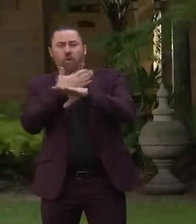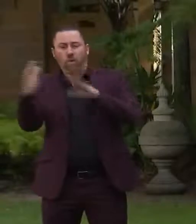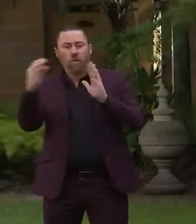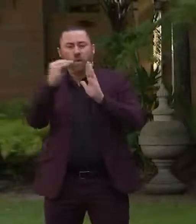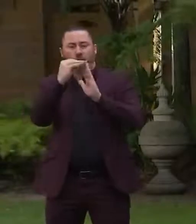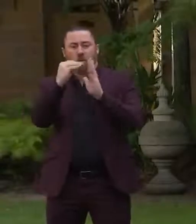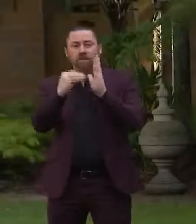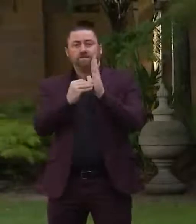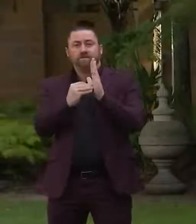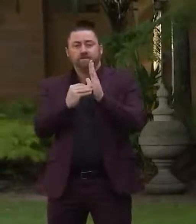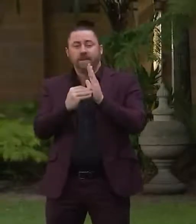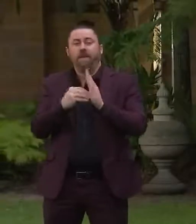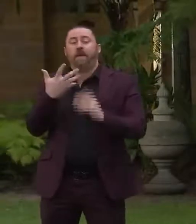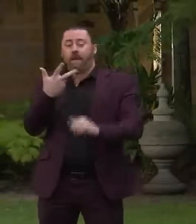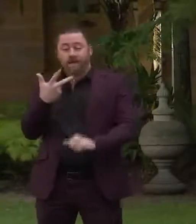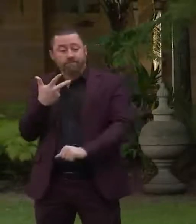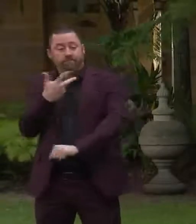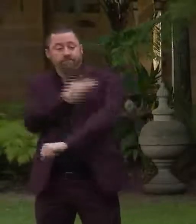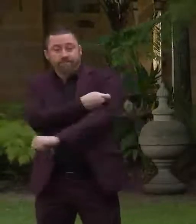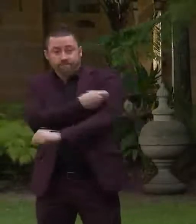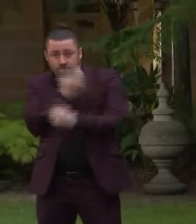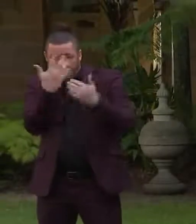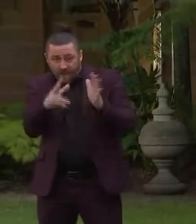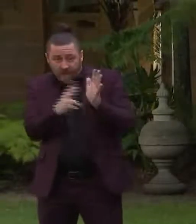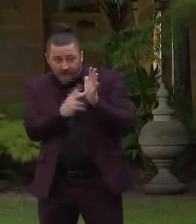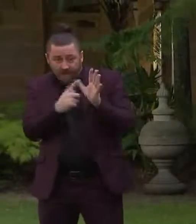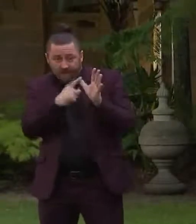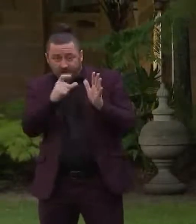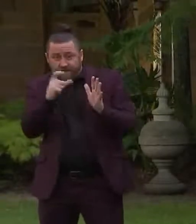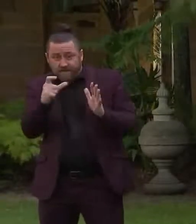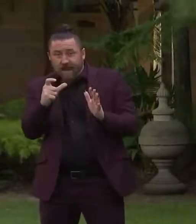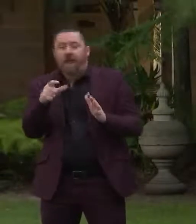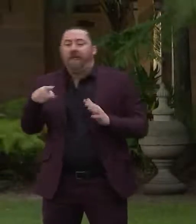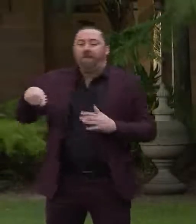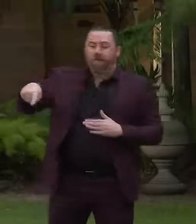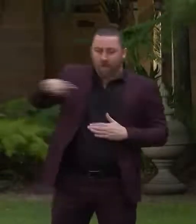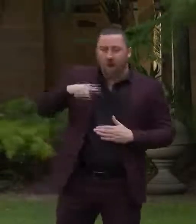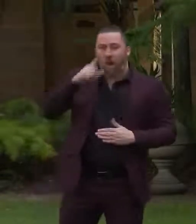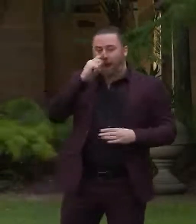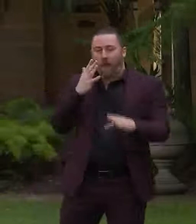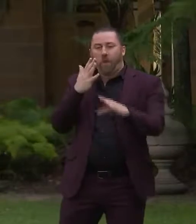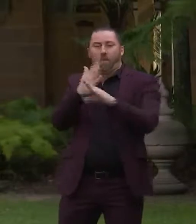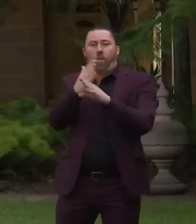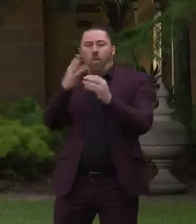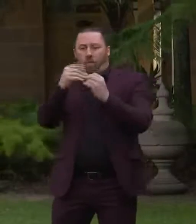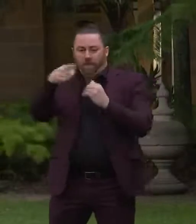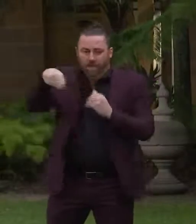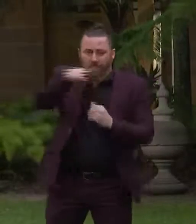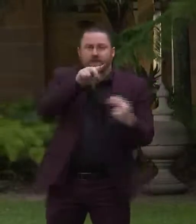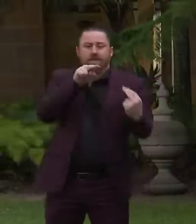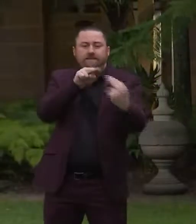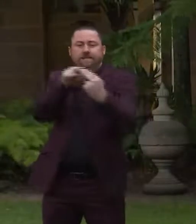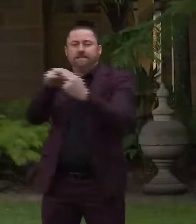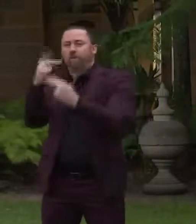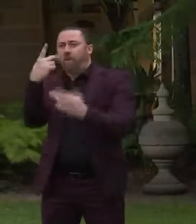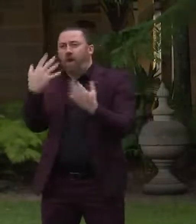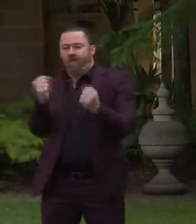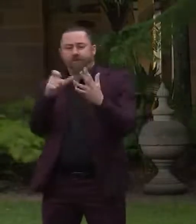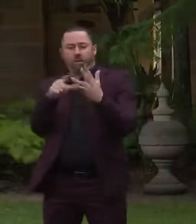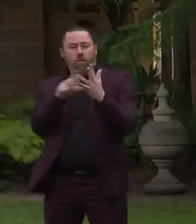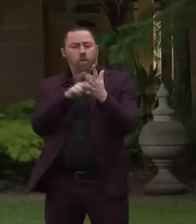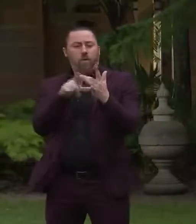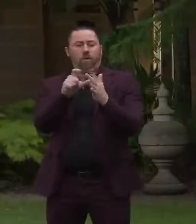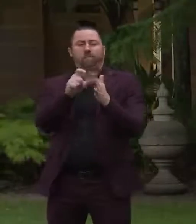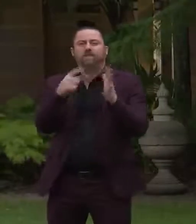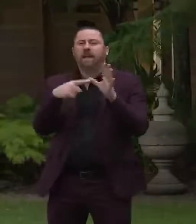people who have COVID in our hospitals. And I want to thank Dr. Young for putting that mandate in place. It makes sense,